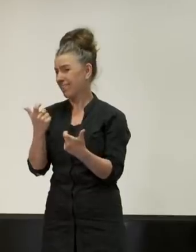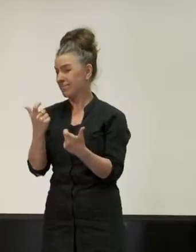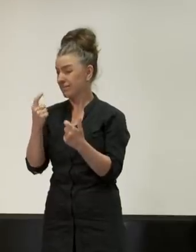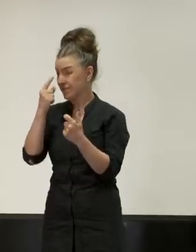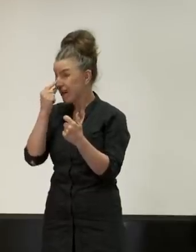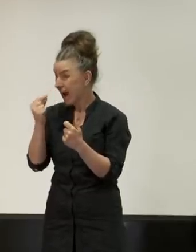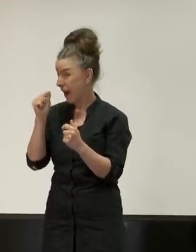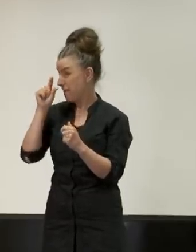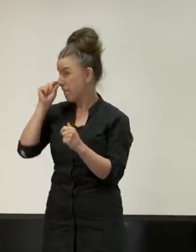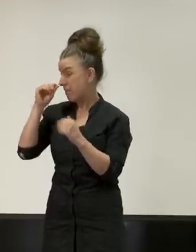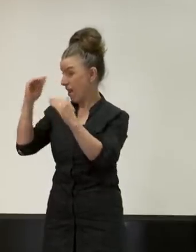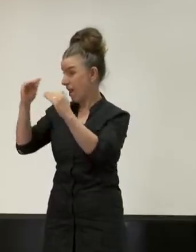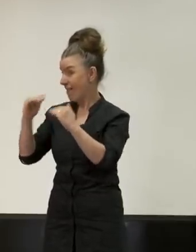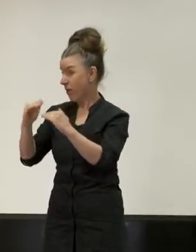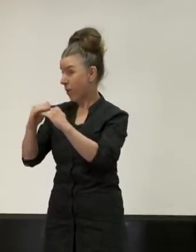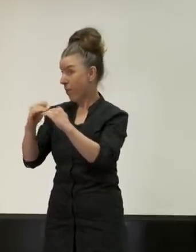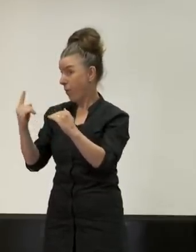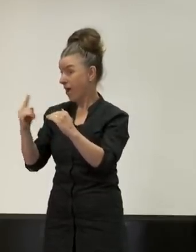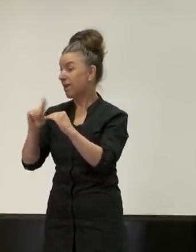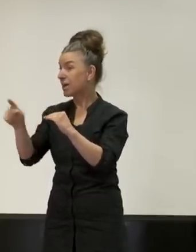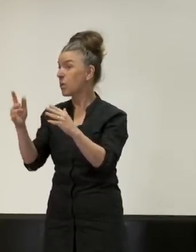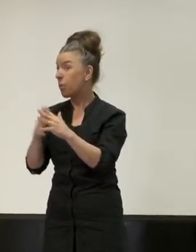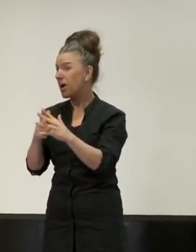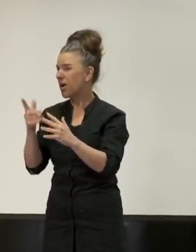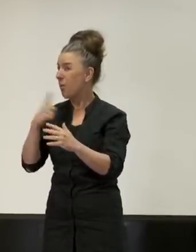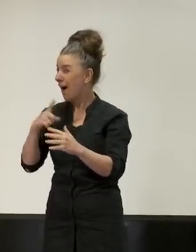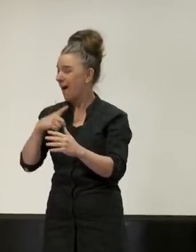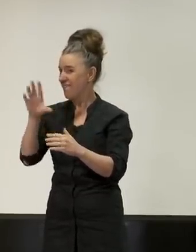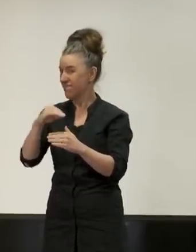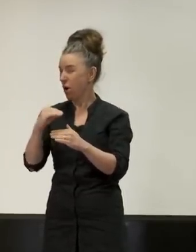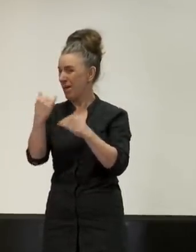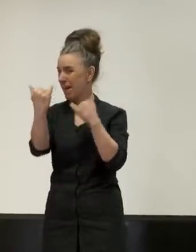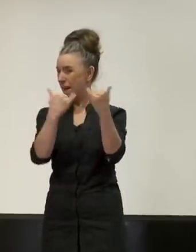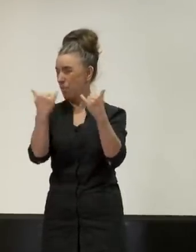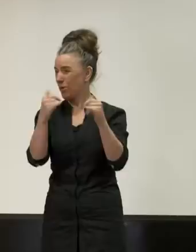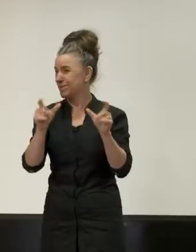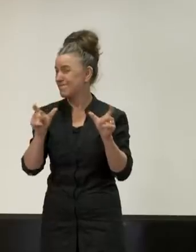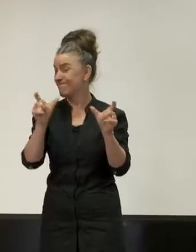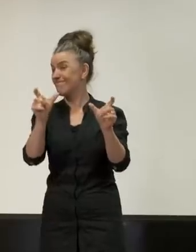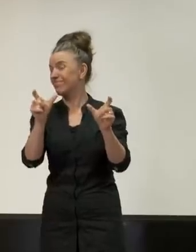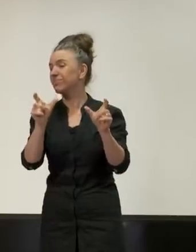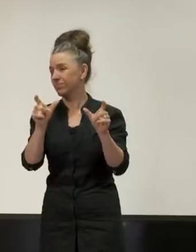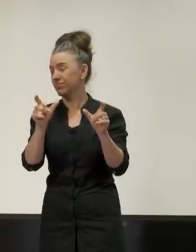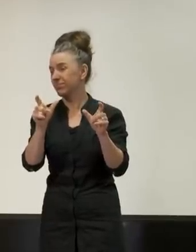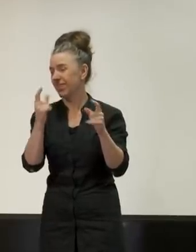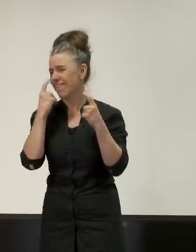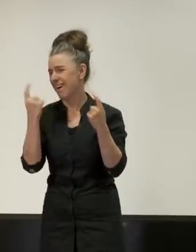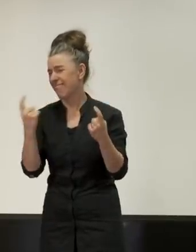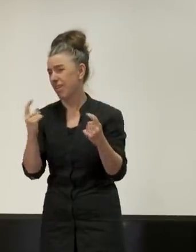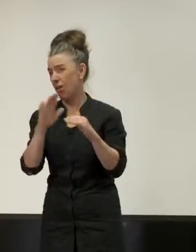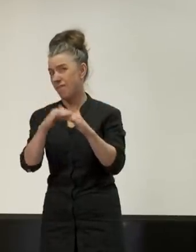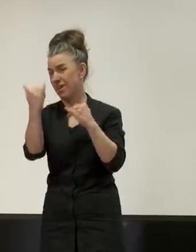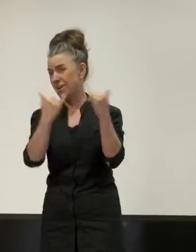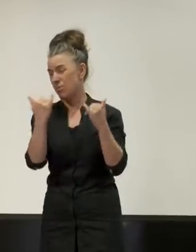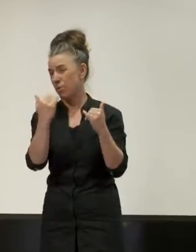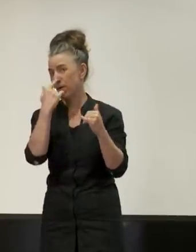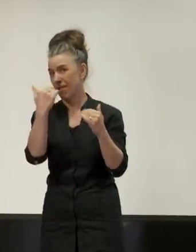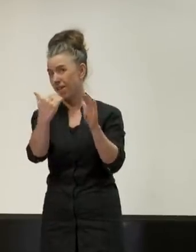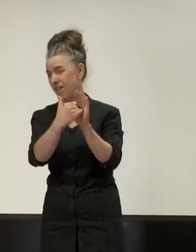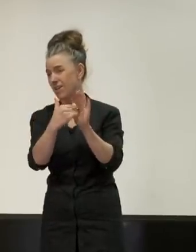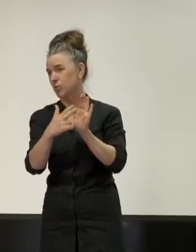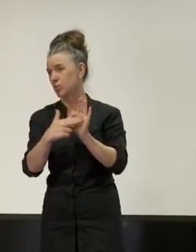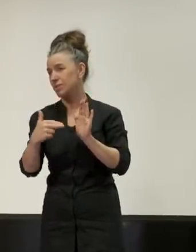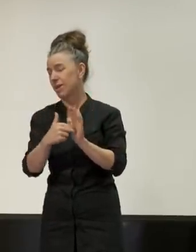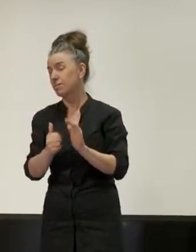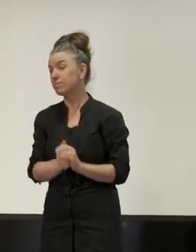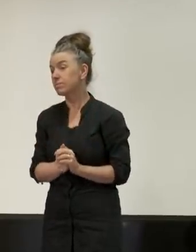level 1 is because of our strict border controls. So at level 1, that is a place